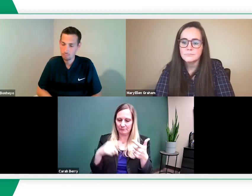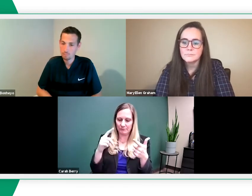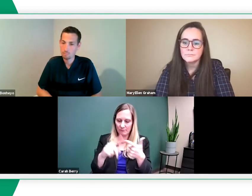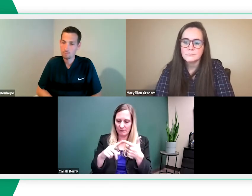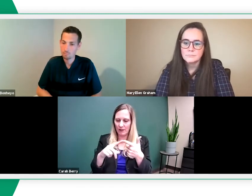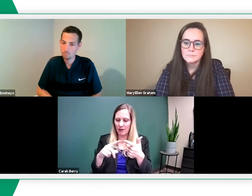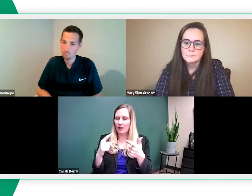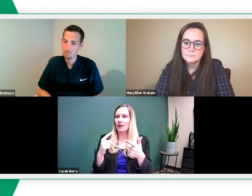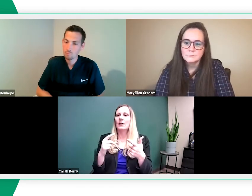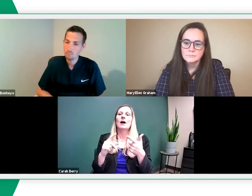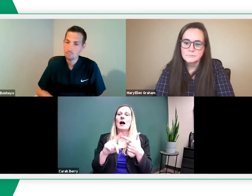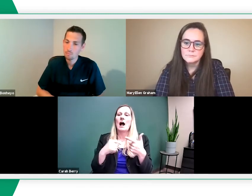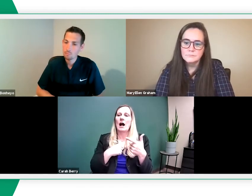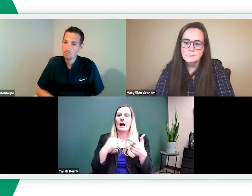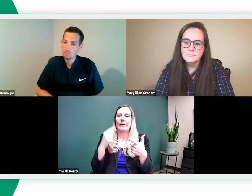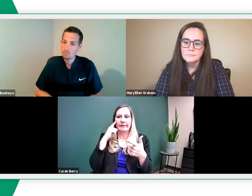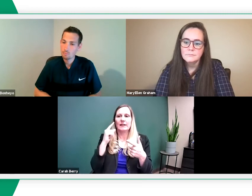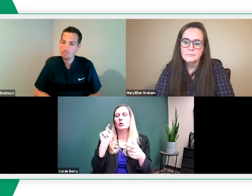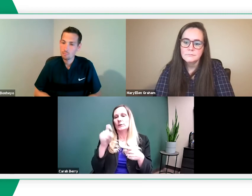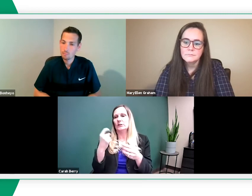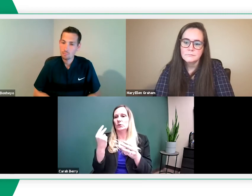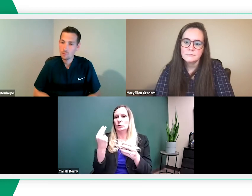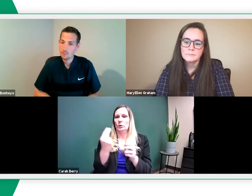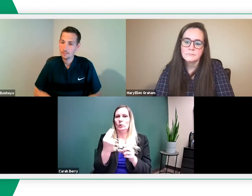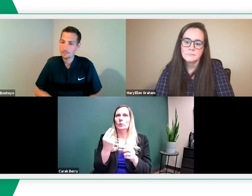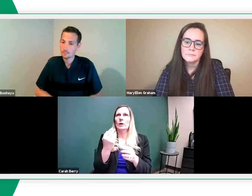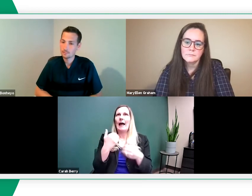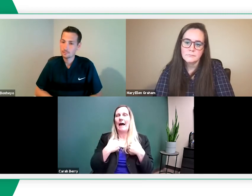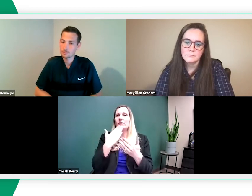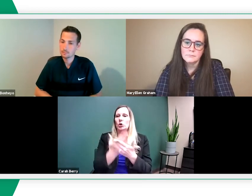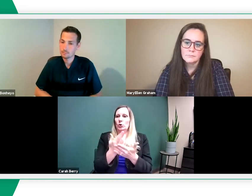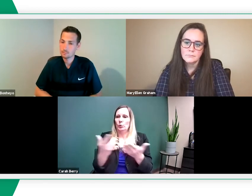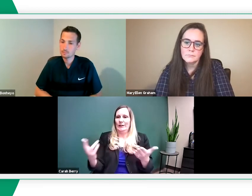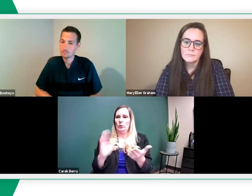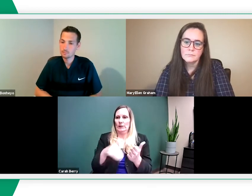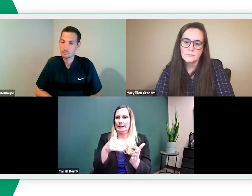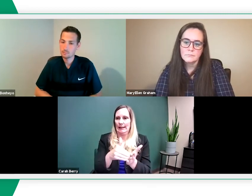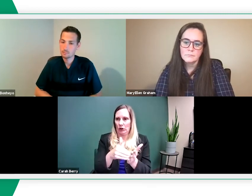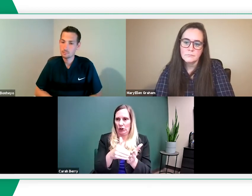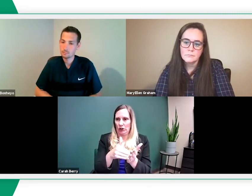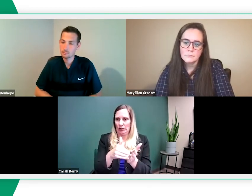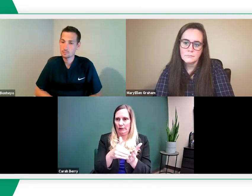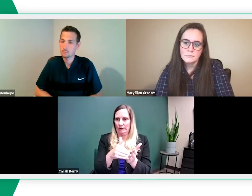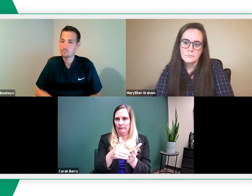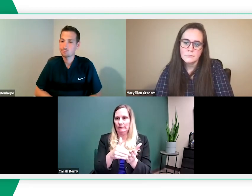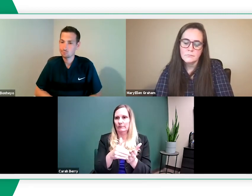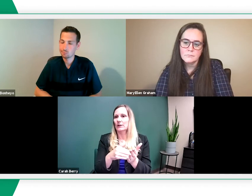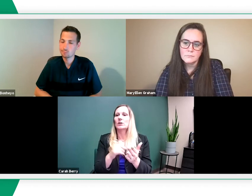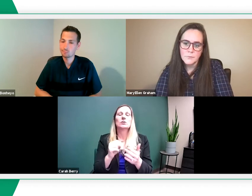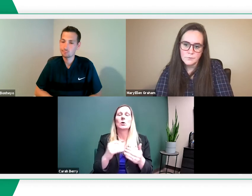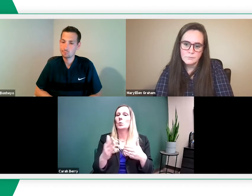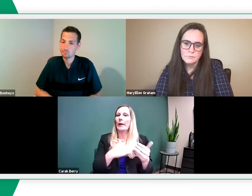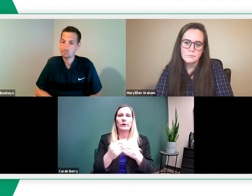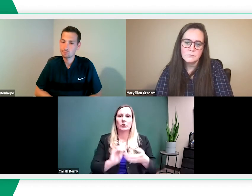experience. It's a must. That's number one. Number two, I think it's good to have a good resource